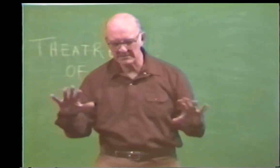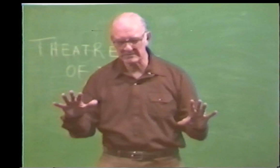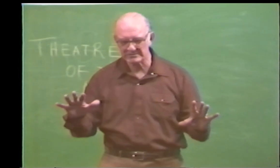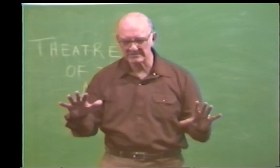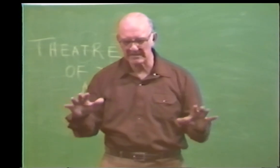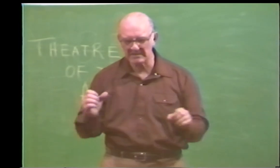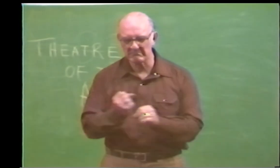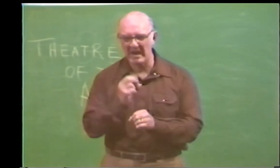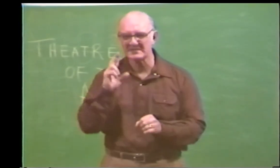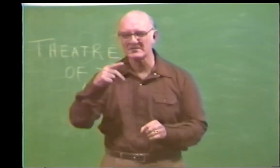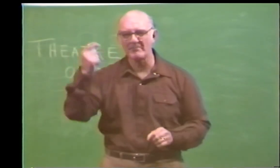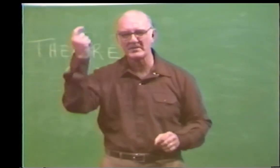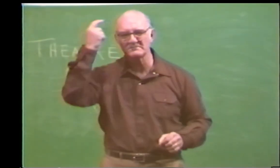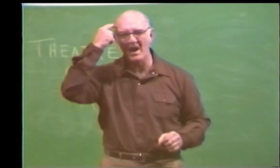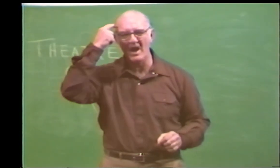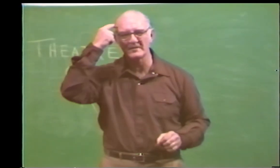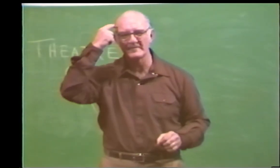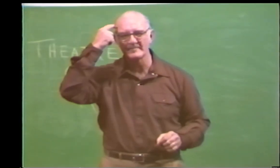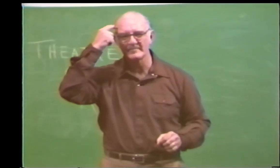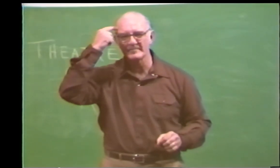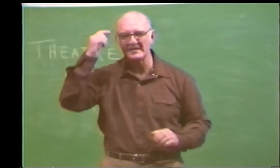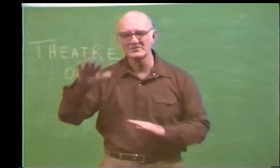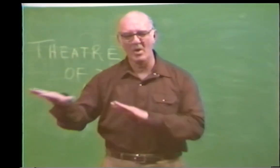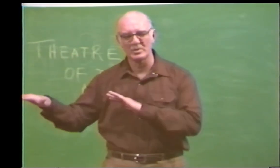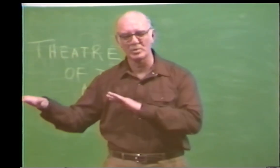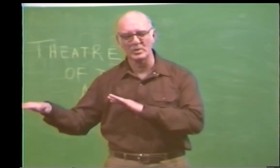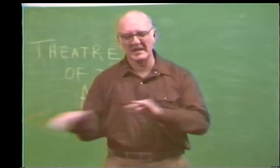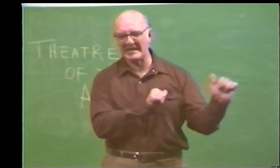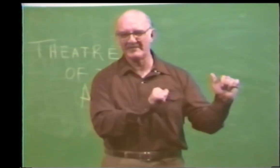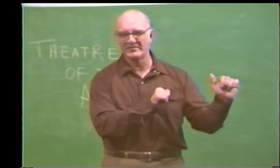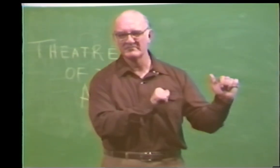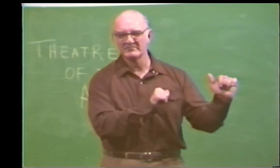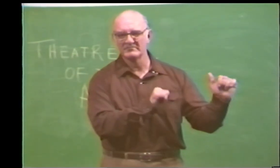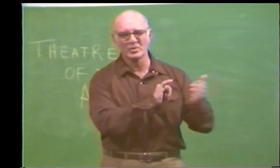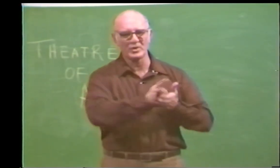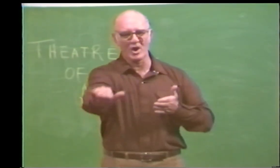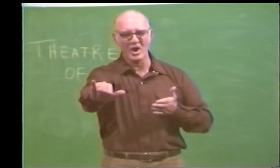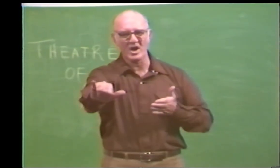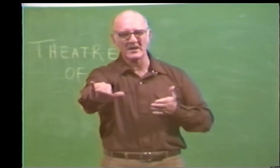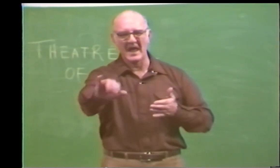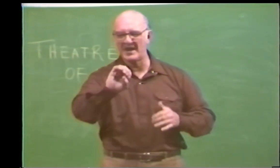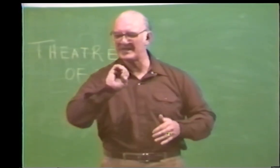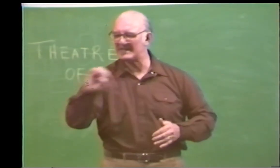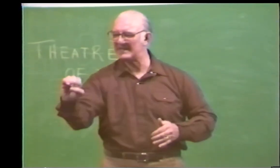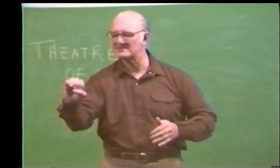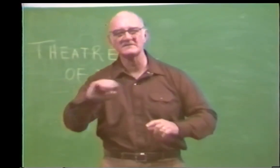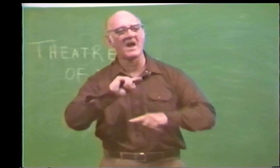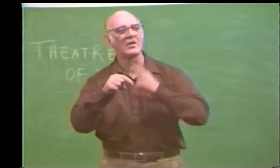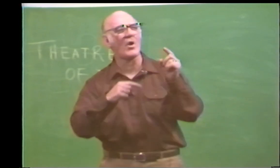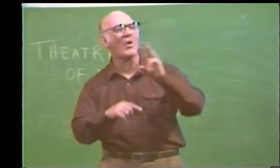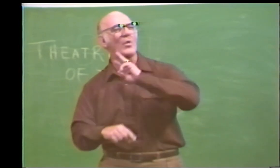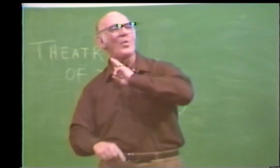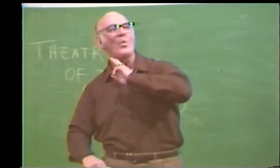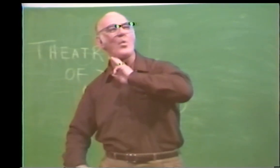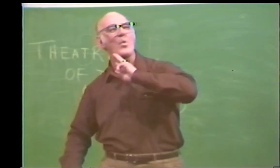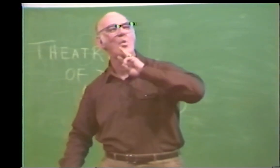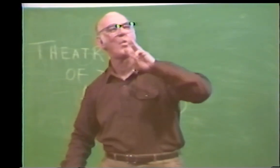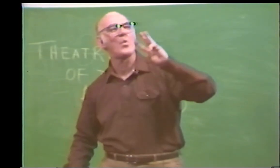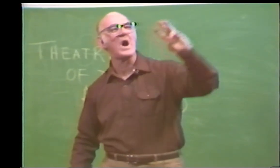Prince, he makes up his mind. He's going to leave New York and the East and go